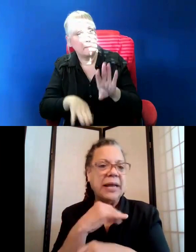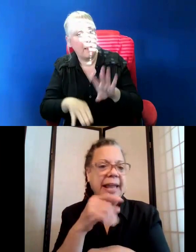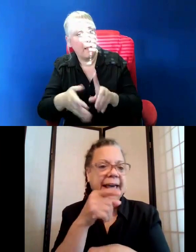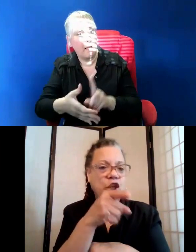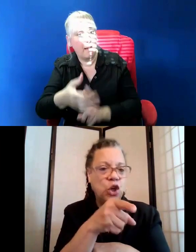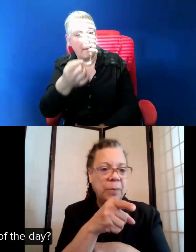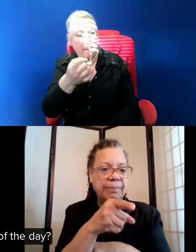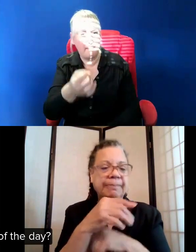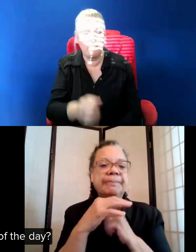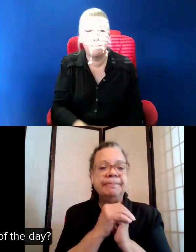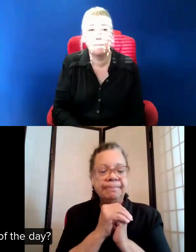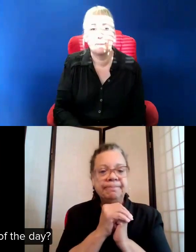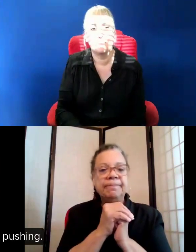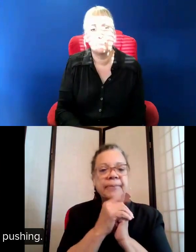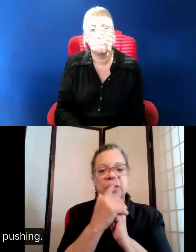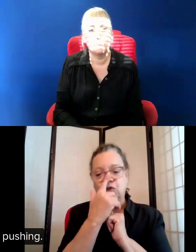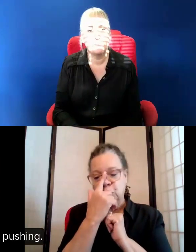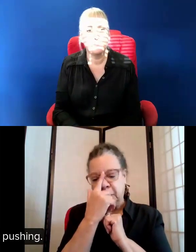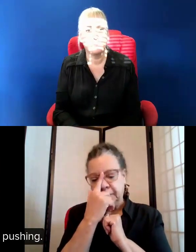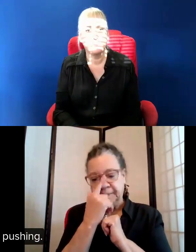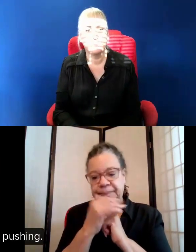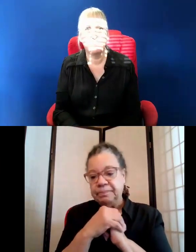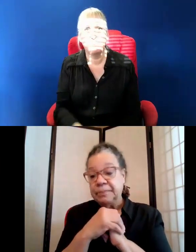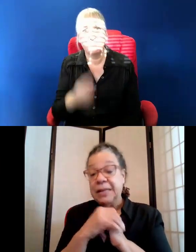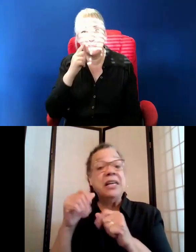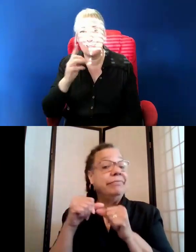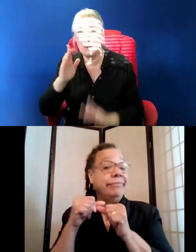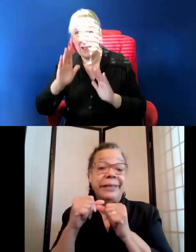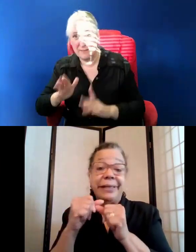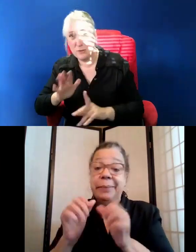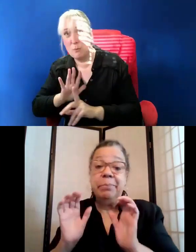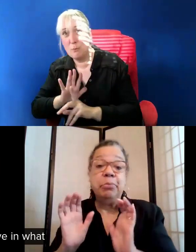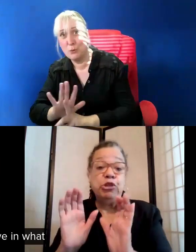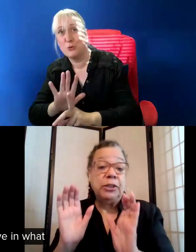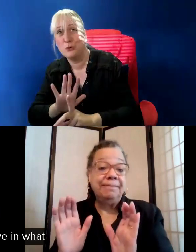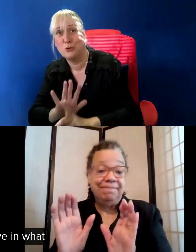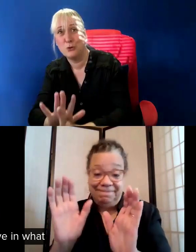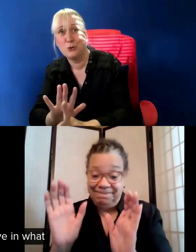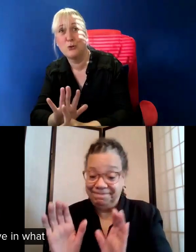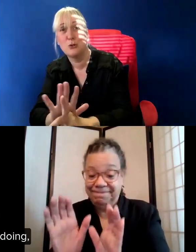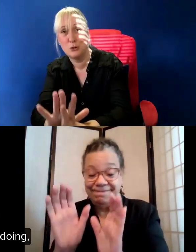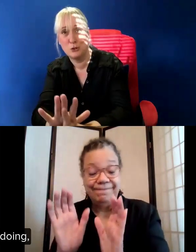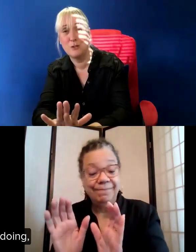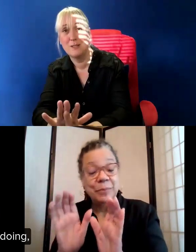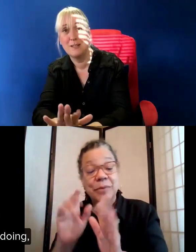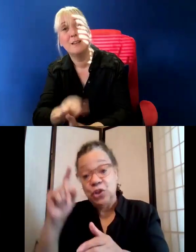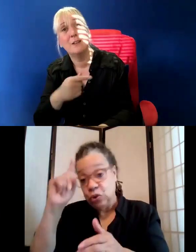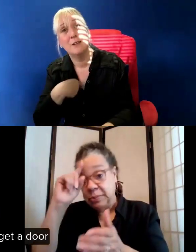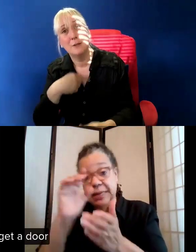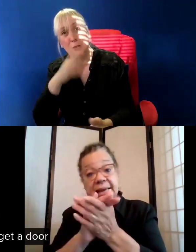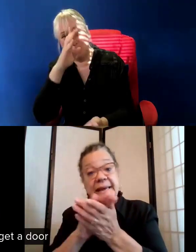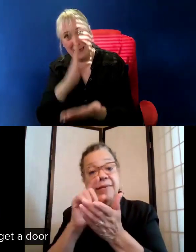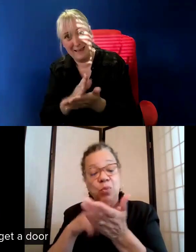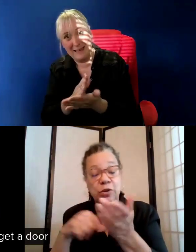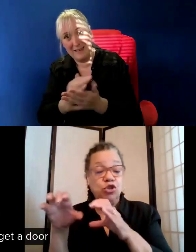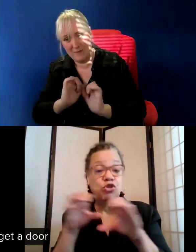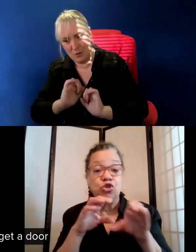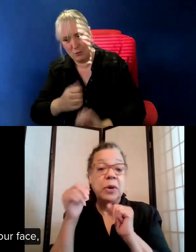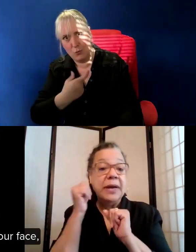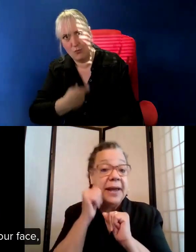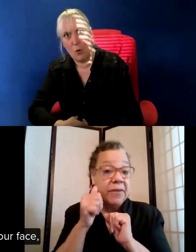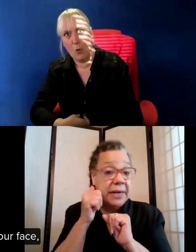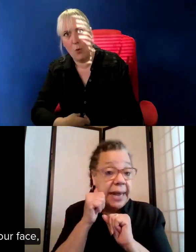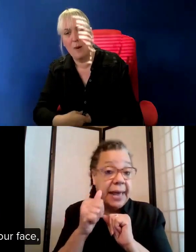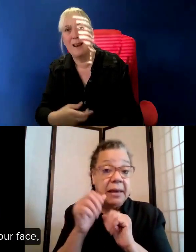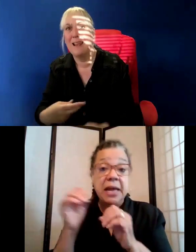I'm very much, at the end of the day, you keep pushing. You believe in what you're doing. And if you get a door